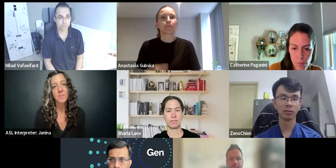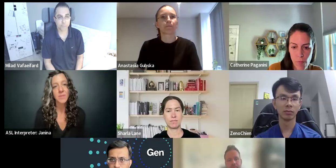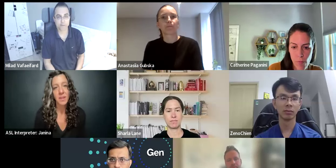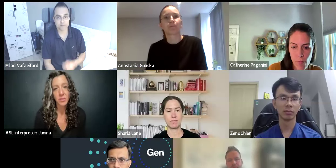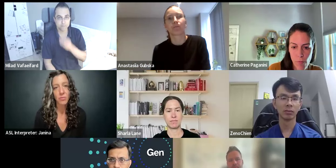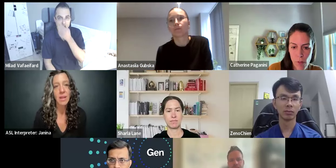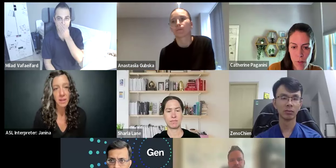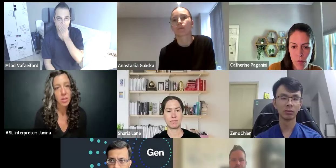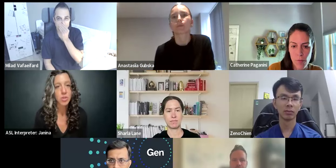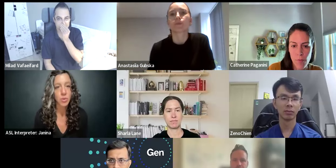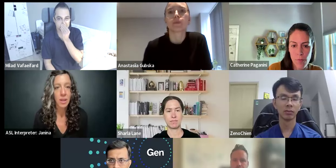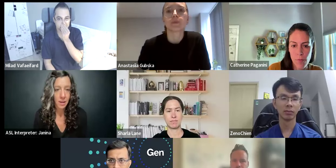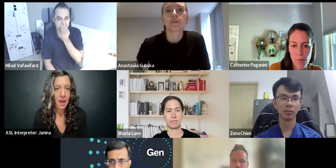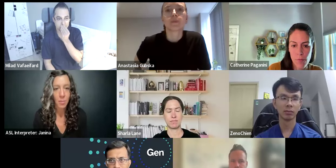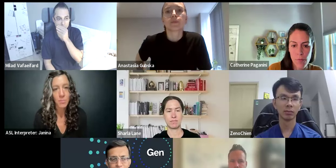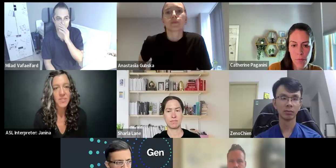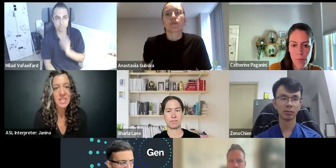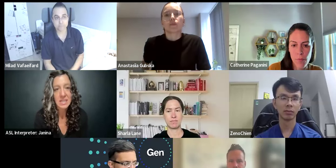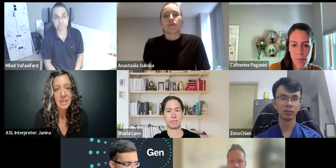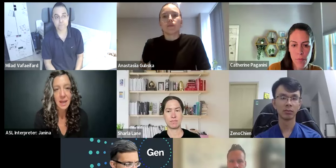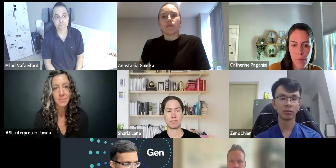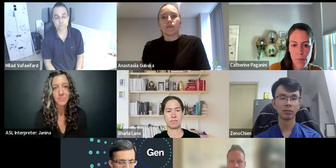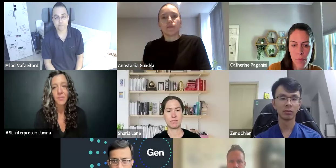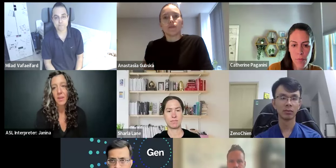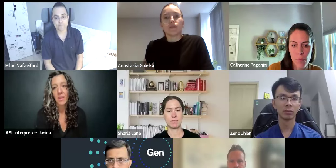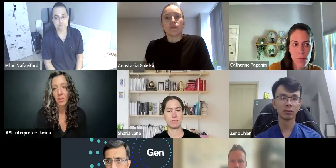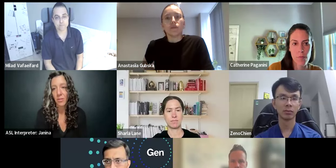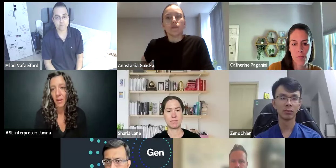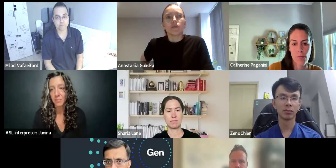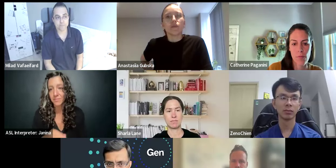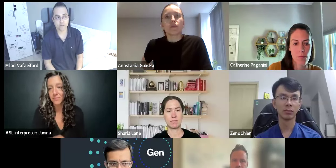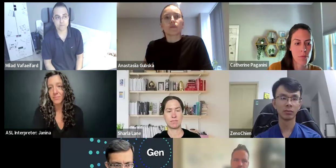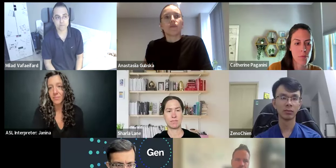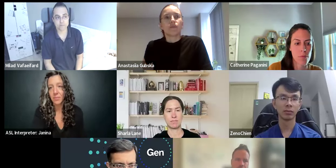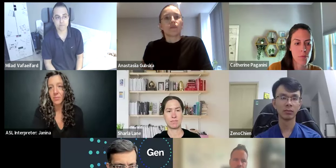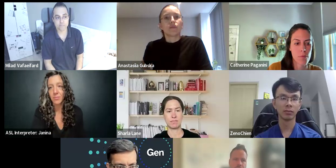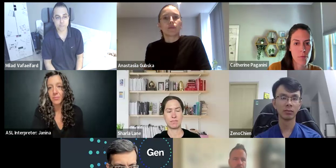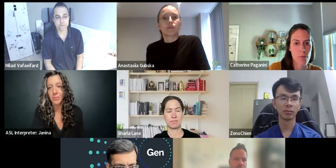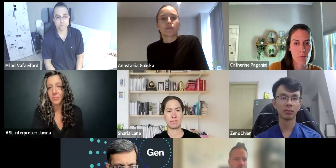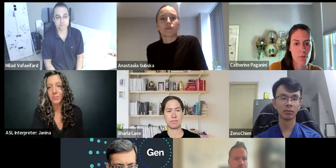have these types of things ready to then help facilitate that. Thank you for that.